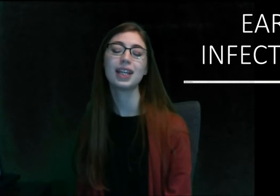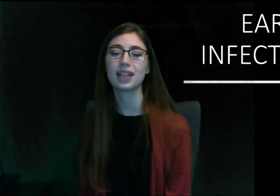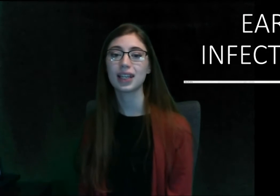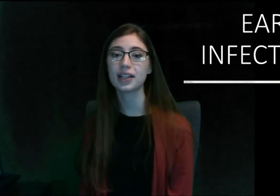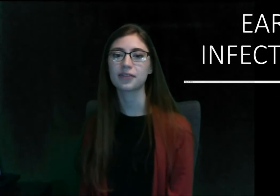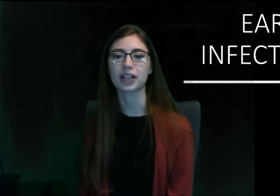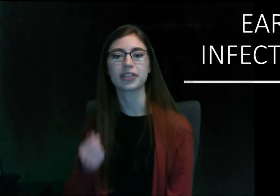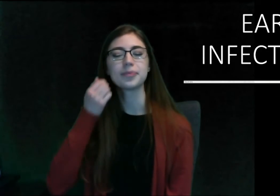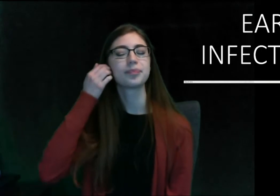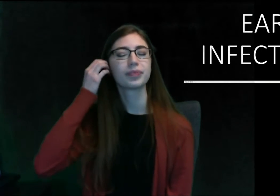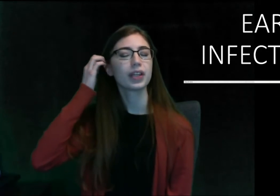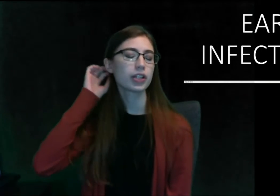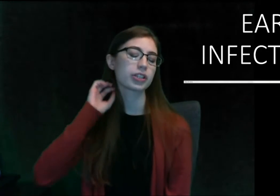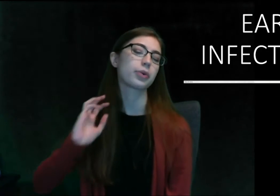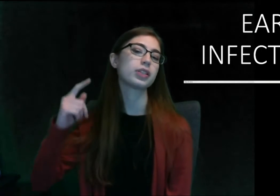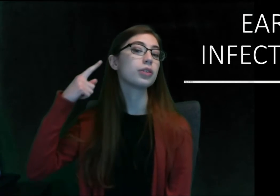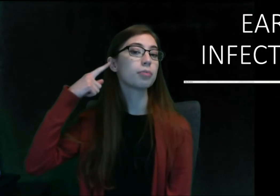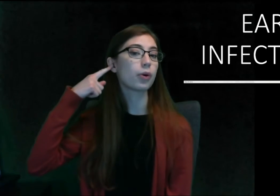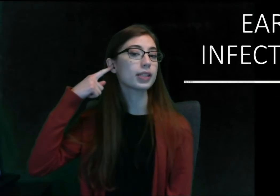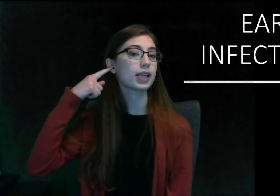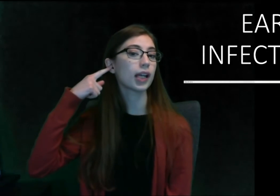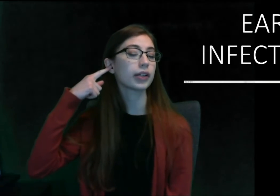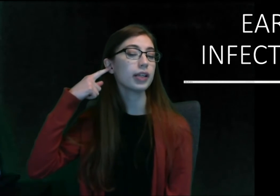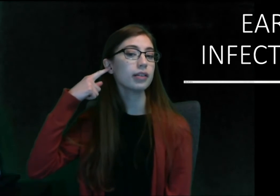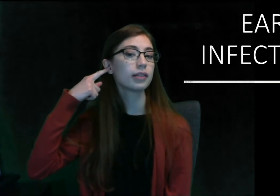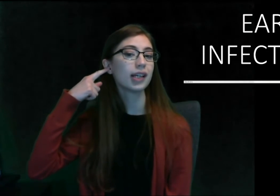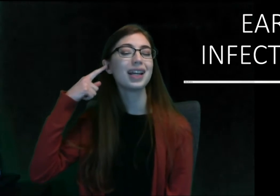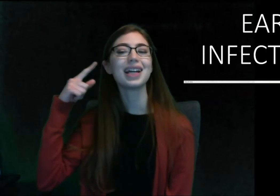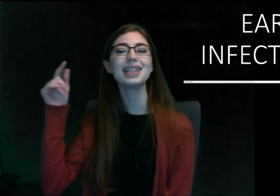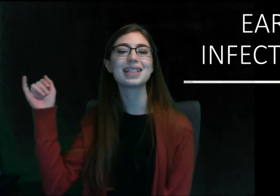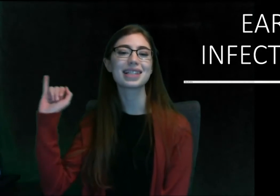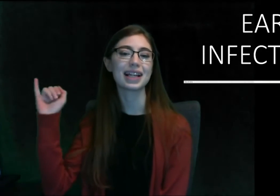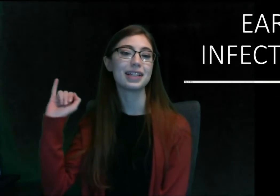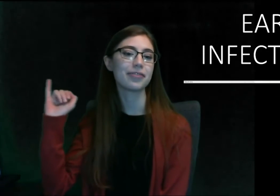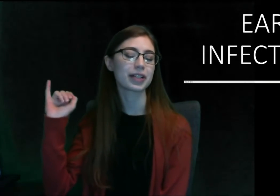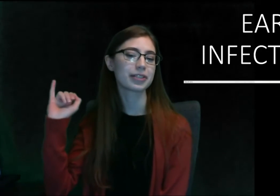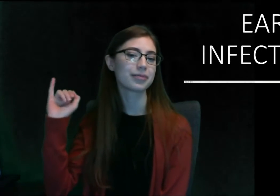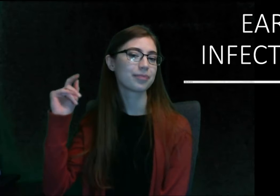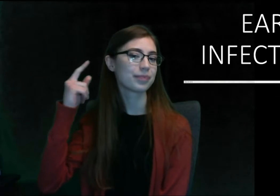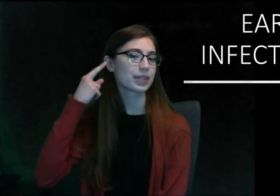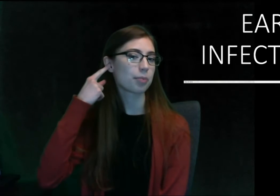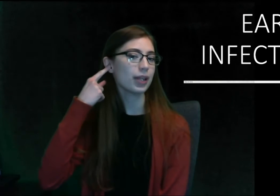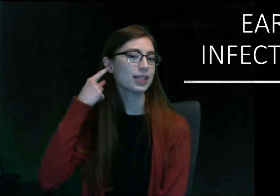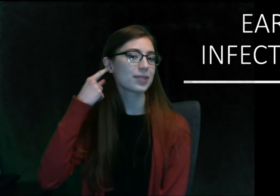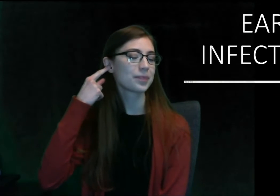Ear infection. You're just going to point at your ear and then sign affection. So point,